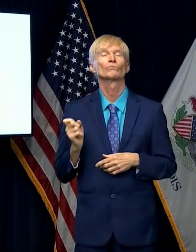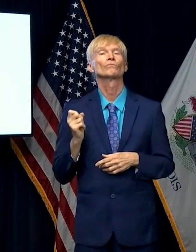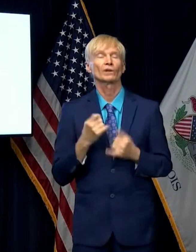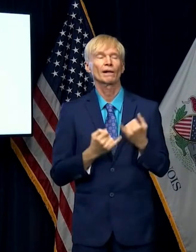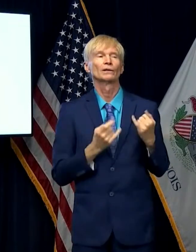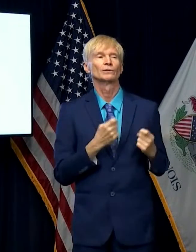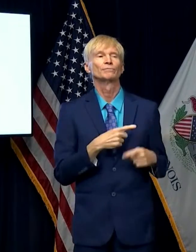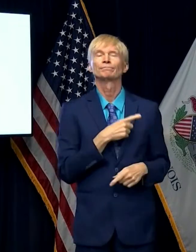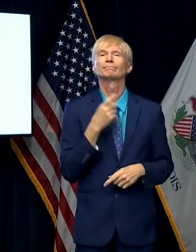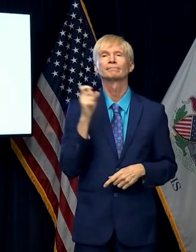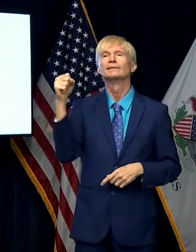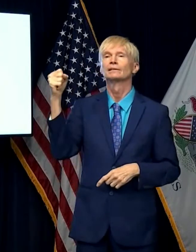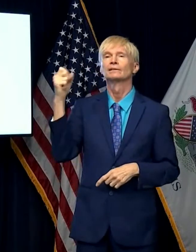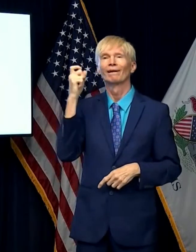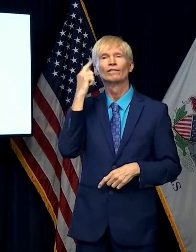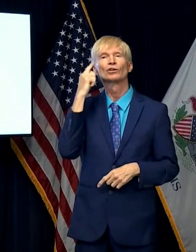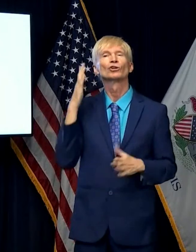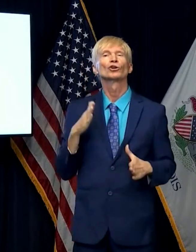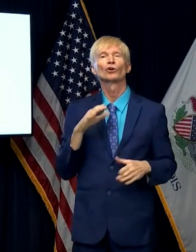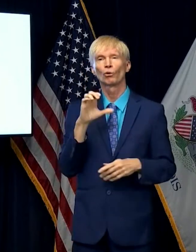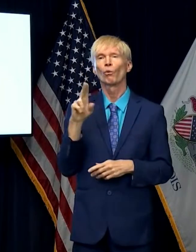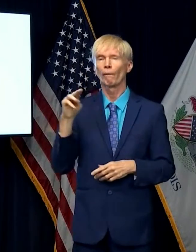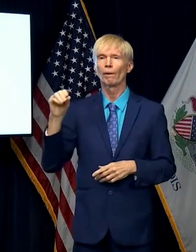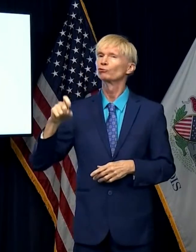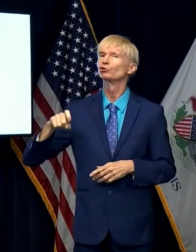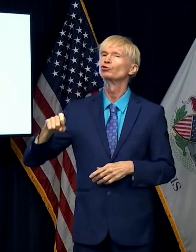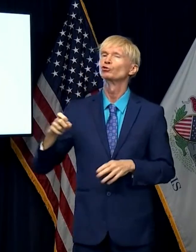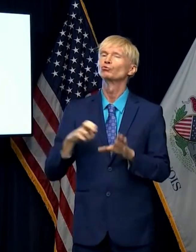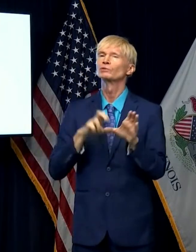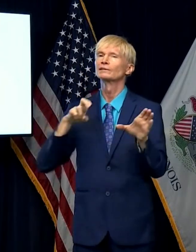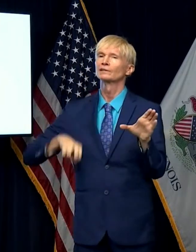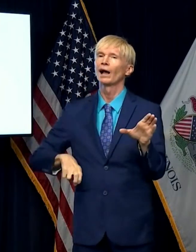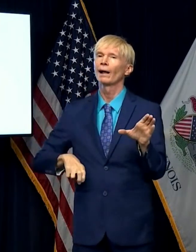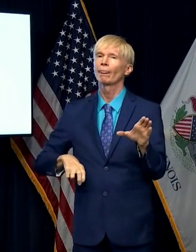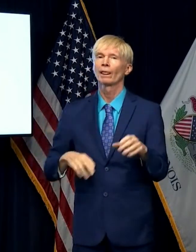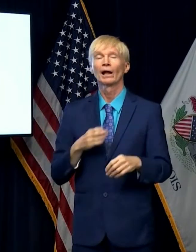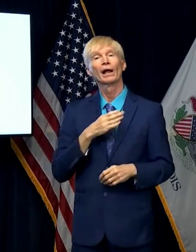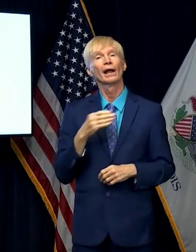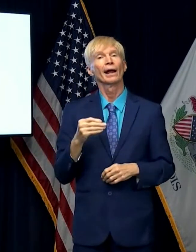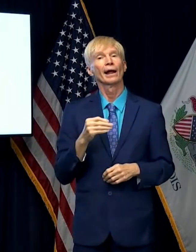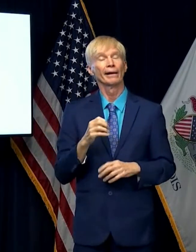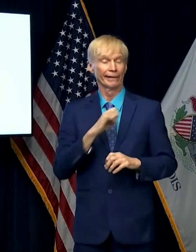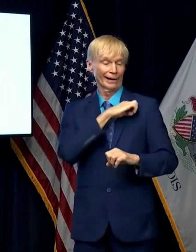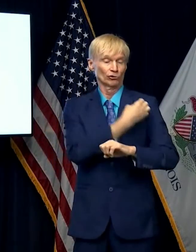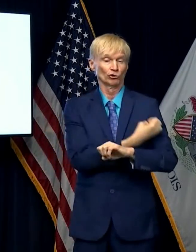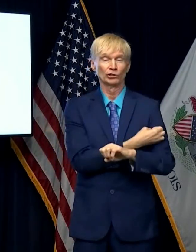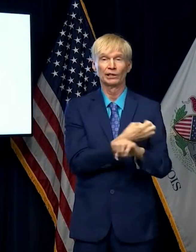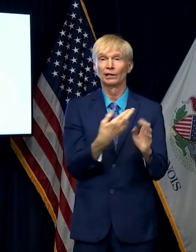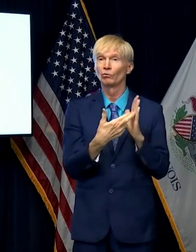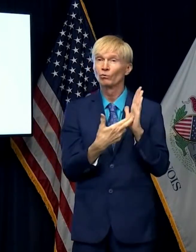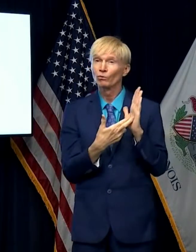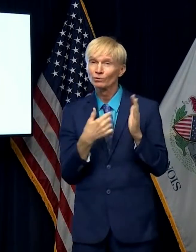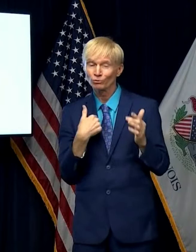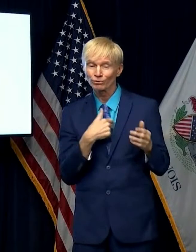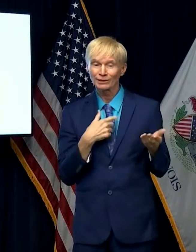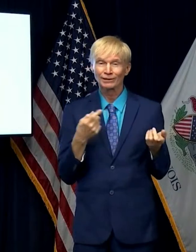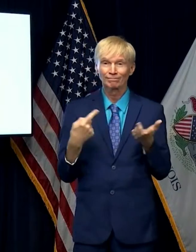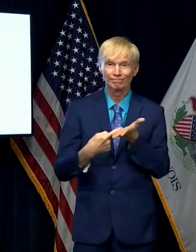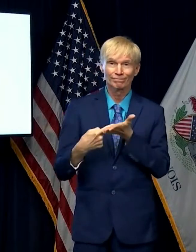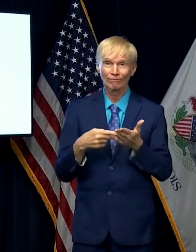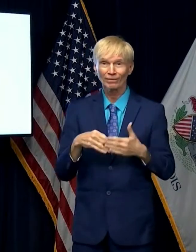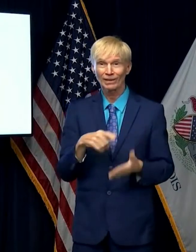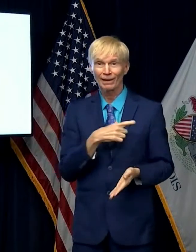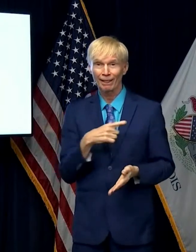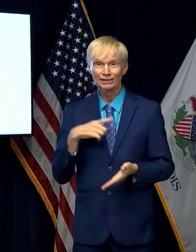Yes, Governor Cuomo should resign. In terms of the energy legislation, we have spent more